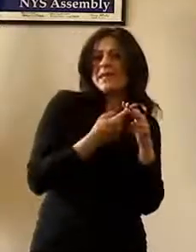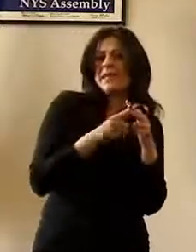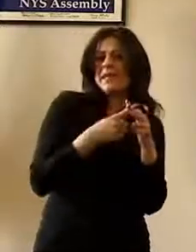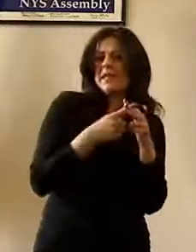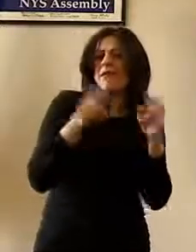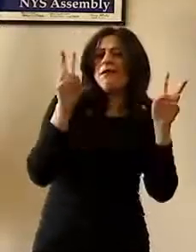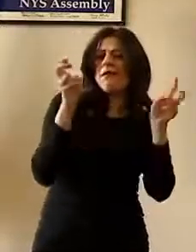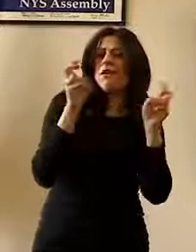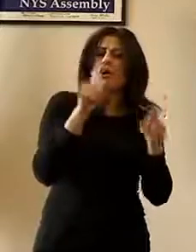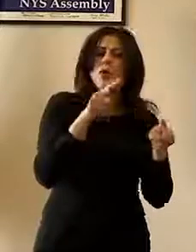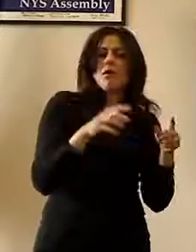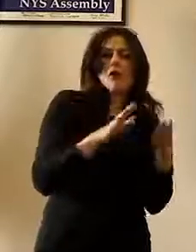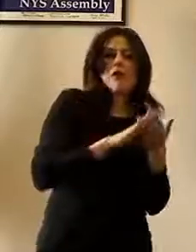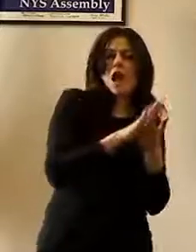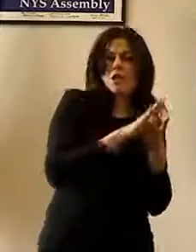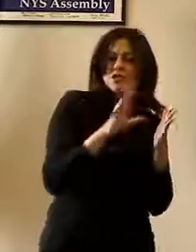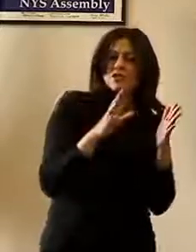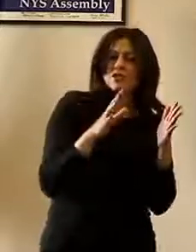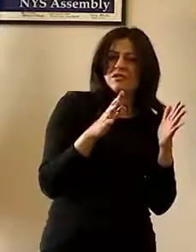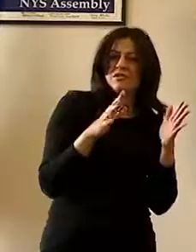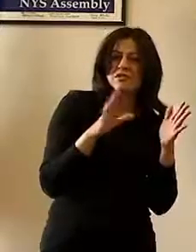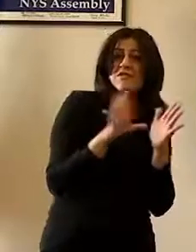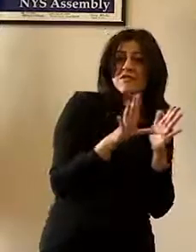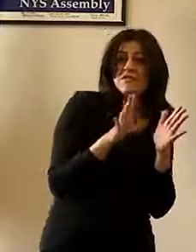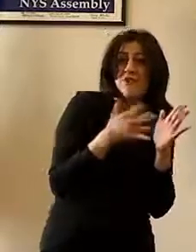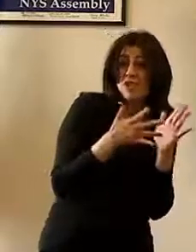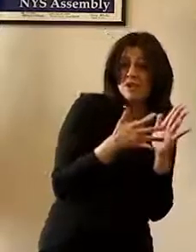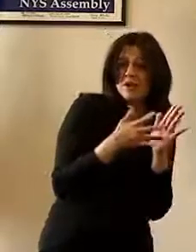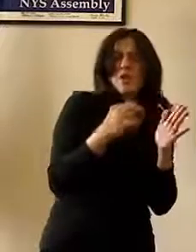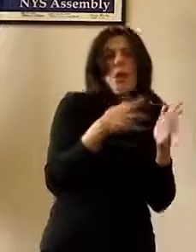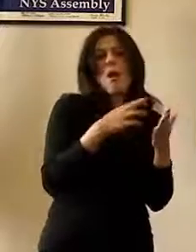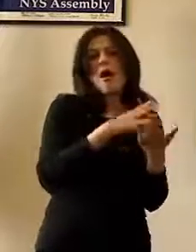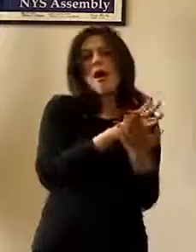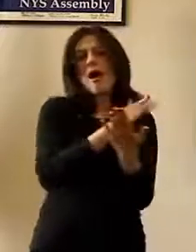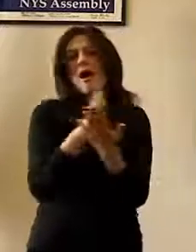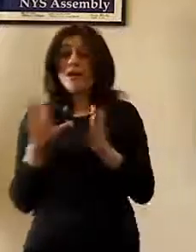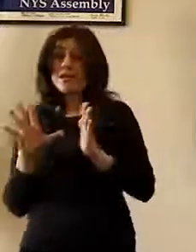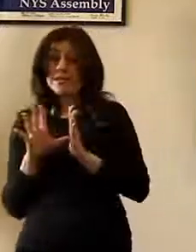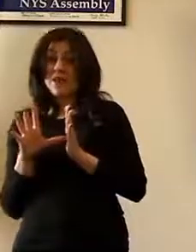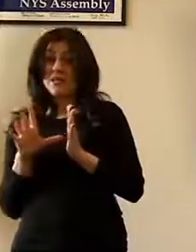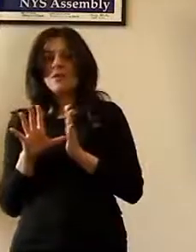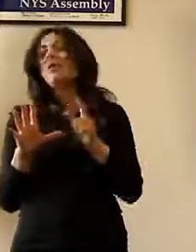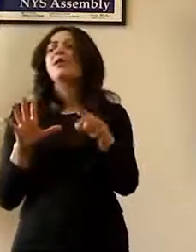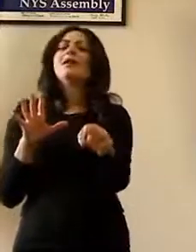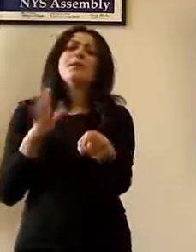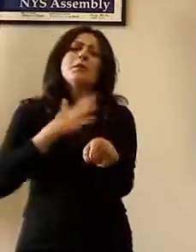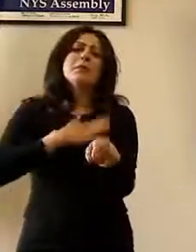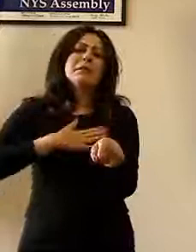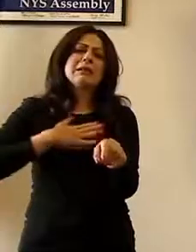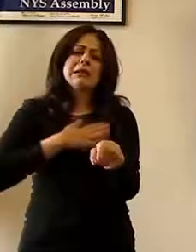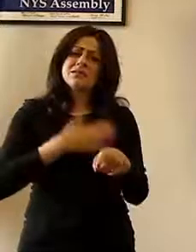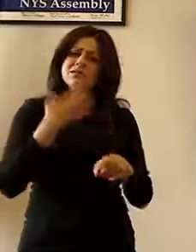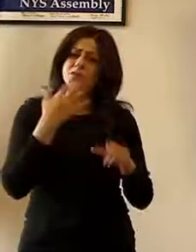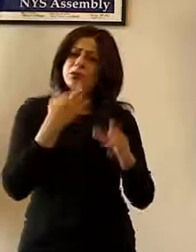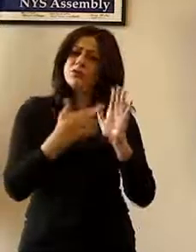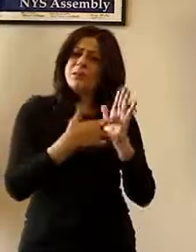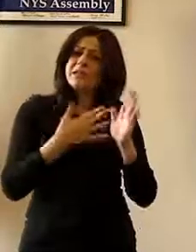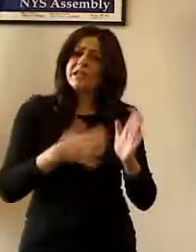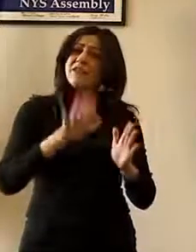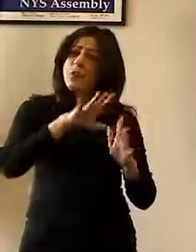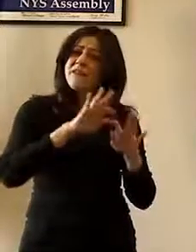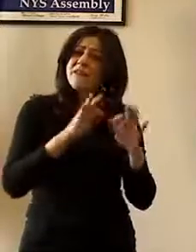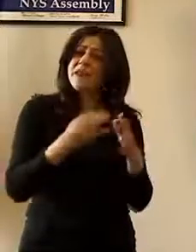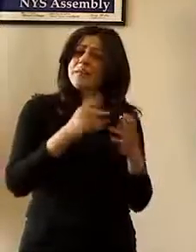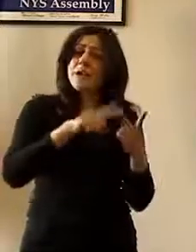your life as a college student or in the weaning hours, just do your best to be good representatives of your family,